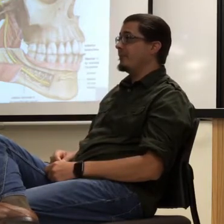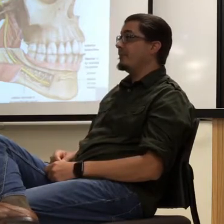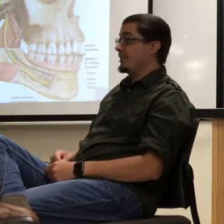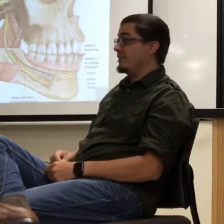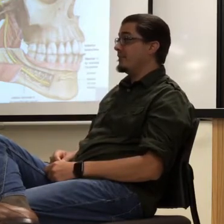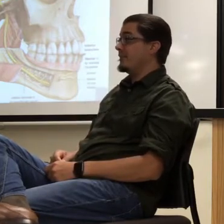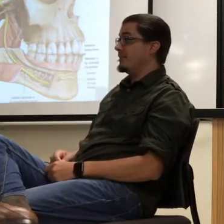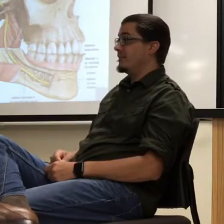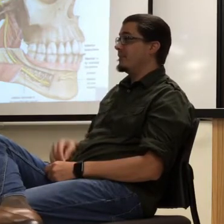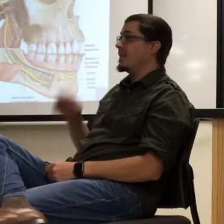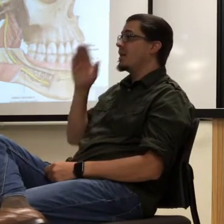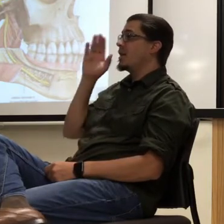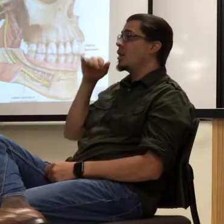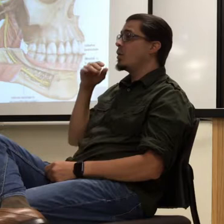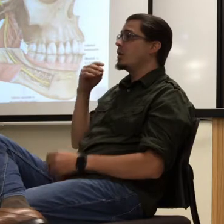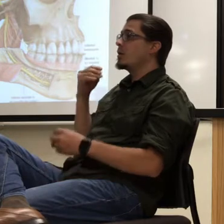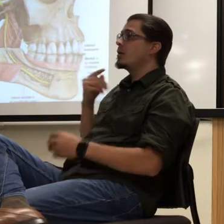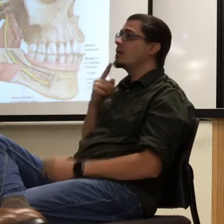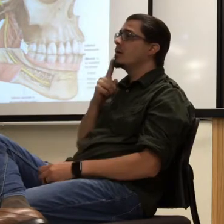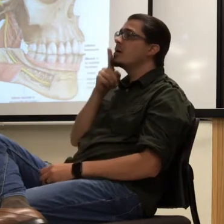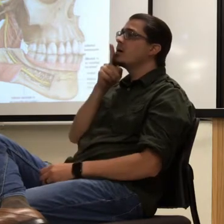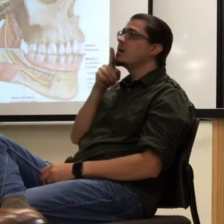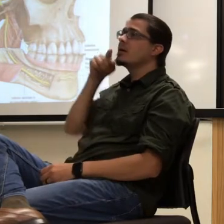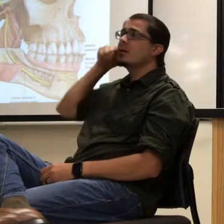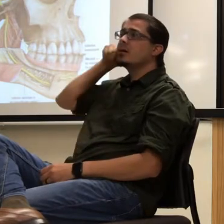Anyways, it's going to emerge out of the jawbone.